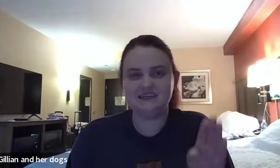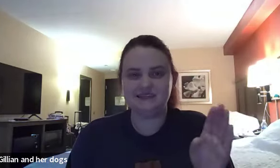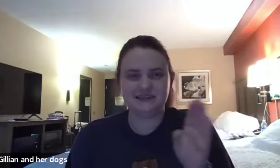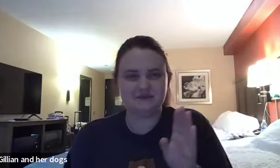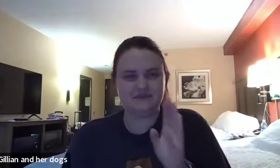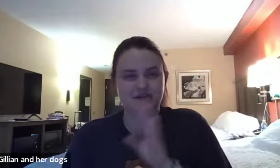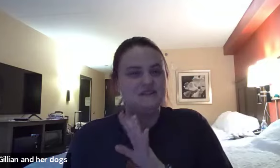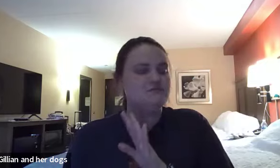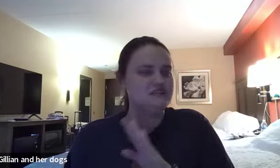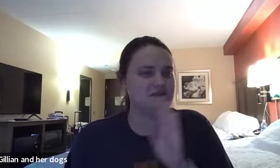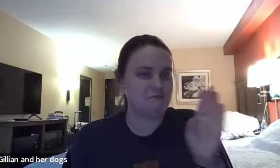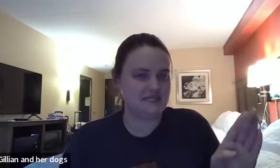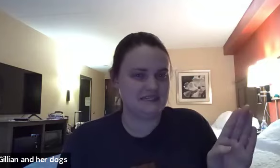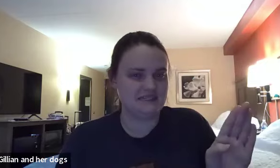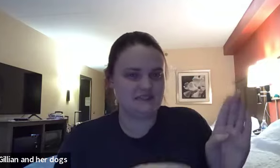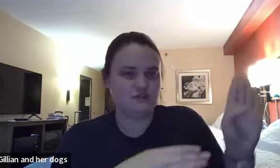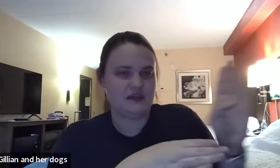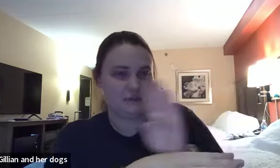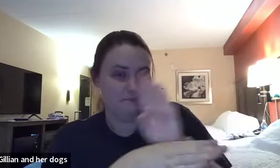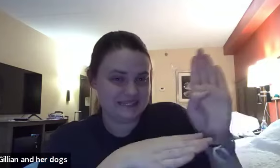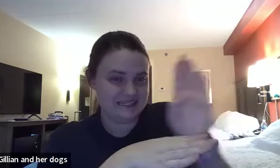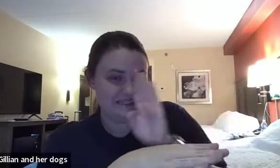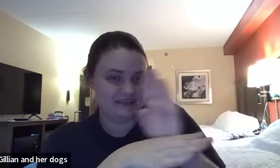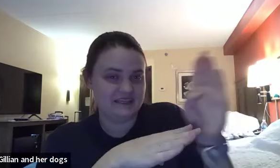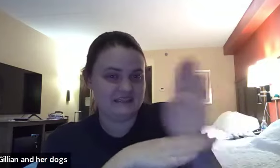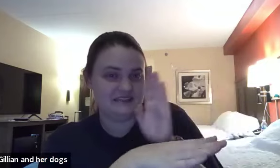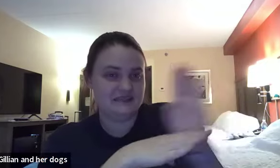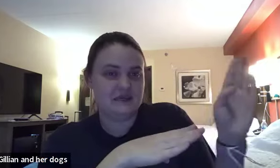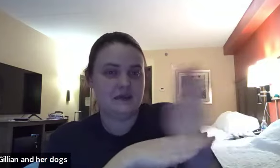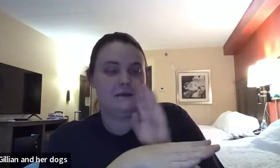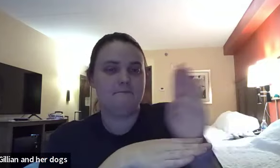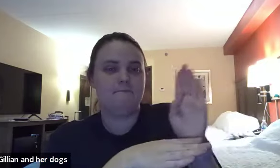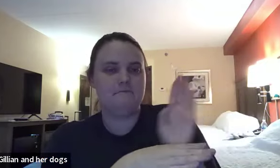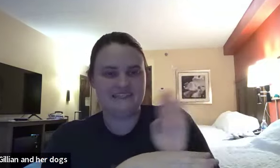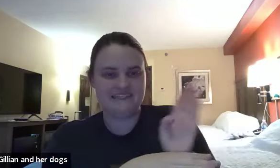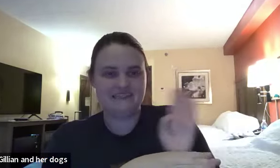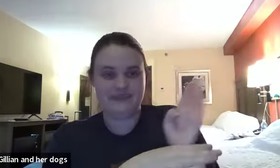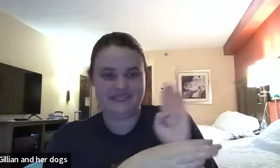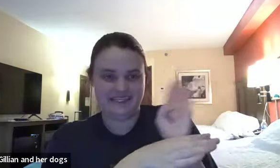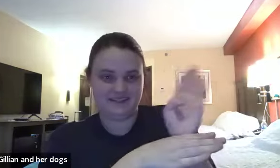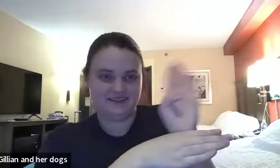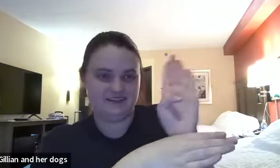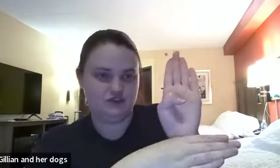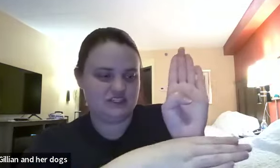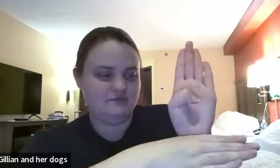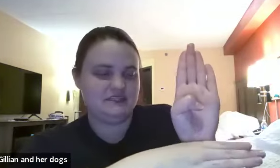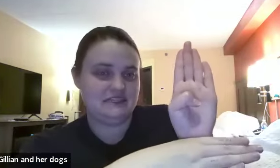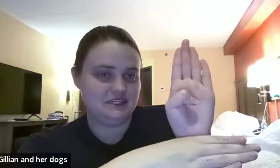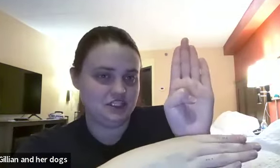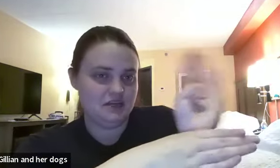is the same, very similar sign to business. So we have our business like this. Busy is busy. You just keep it stationary,